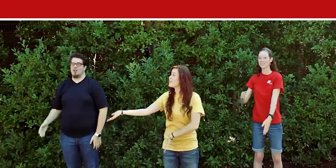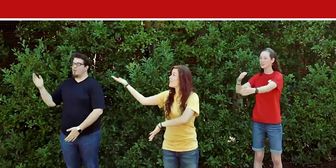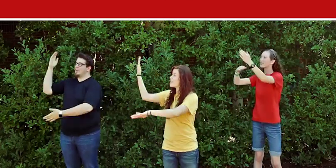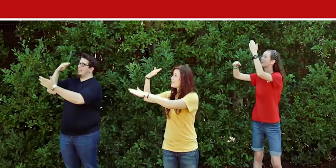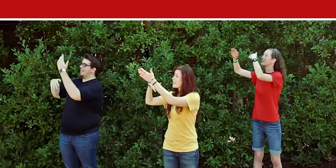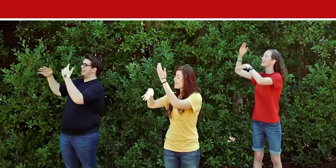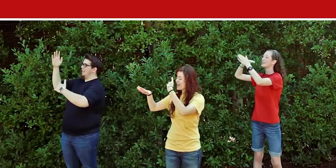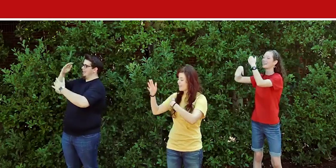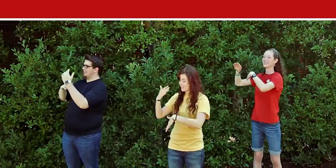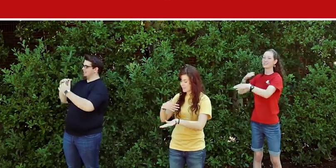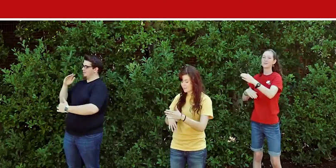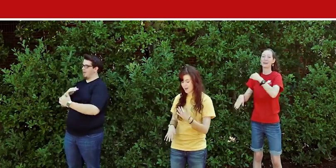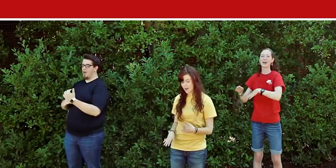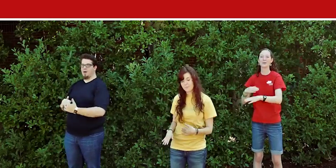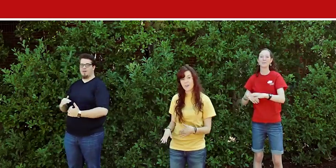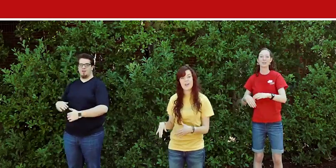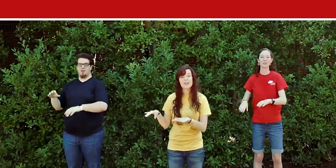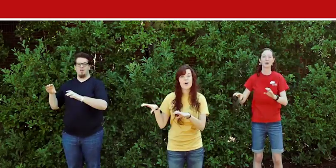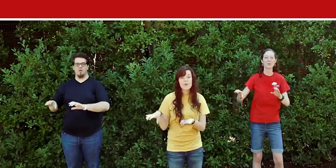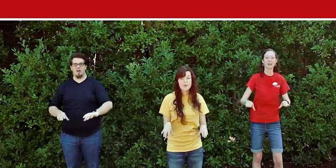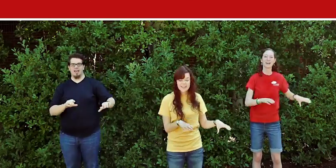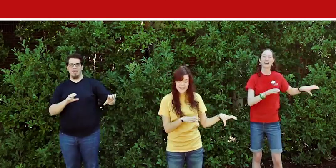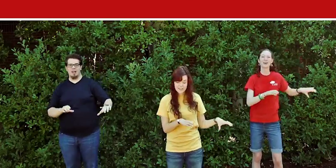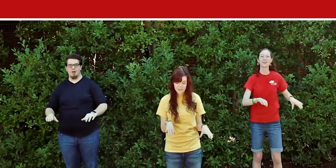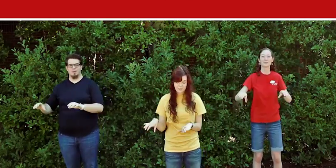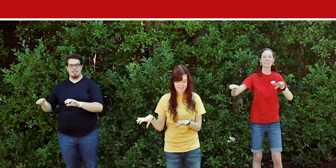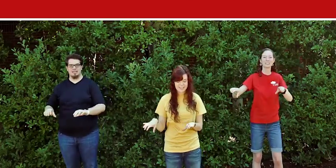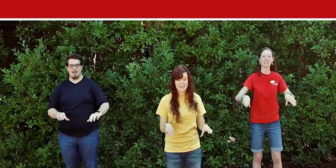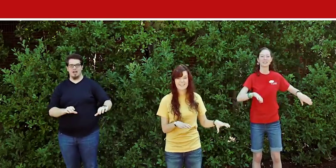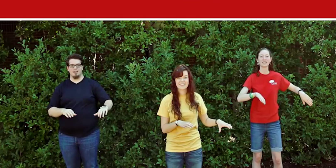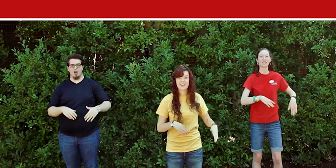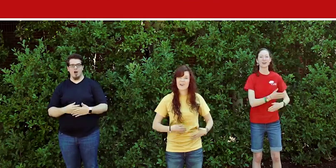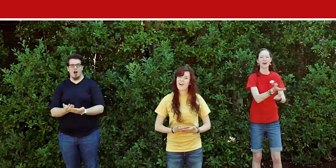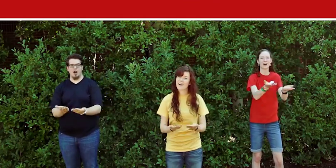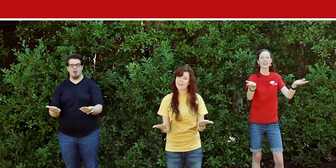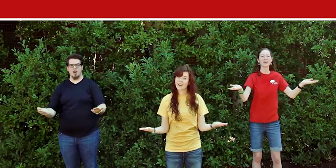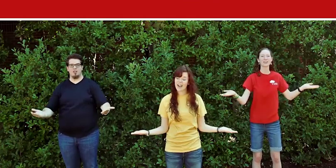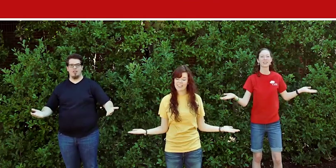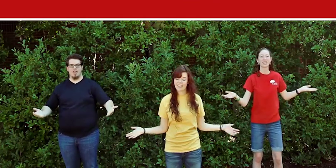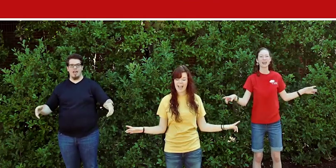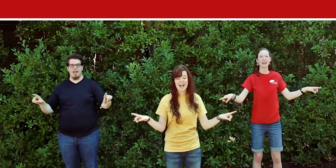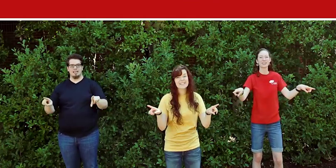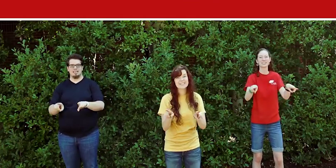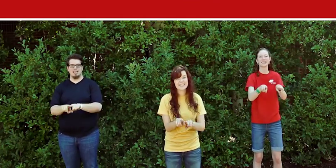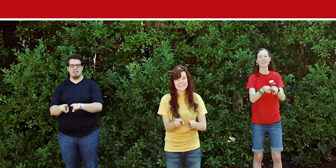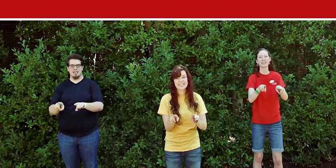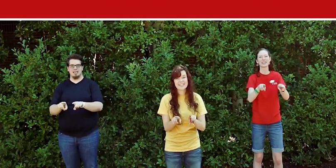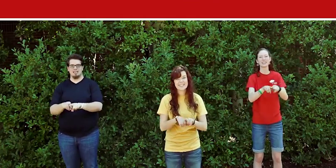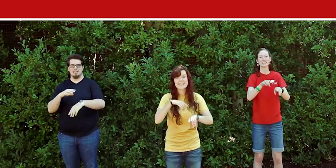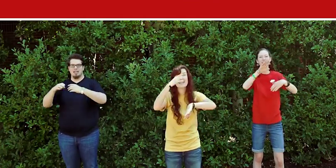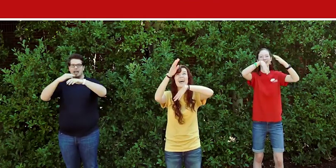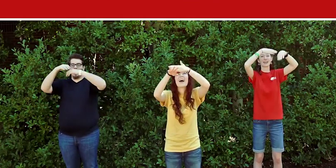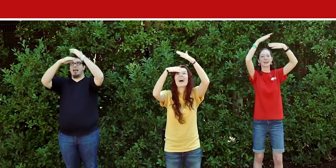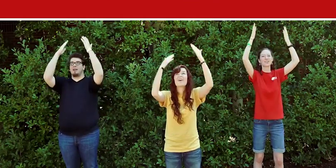Your kingdom come, your will be done, on earth as it is in